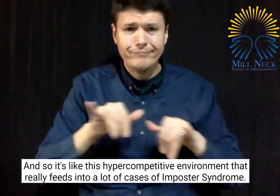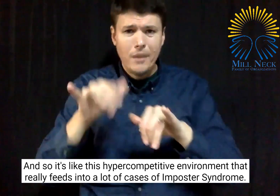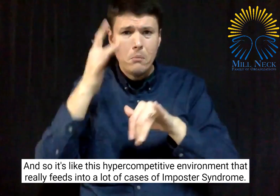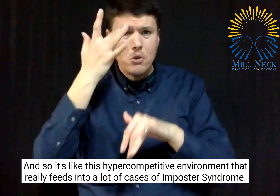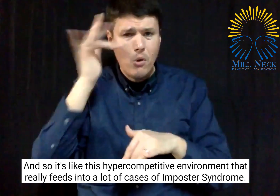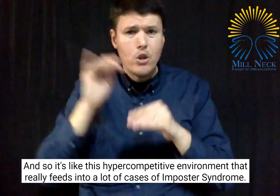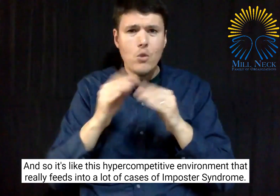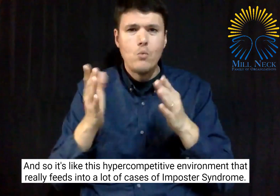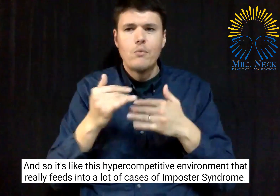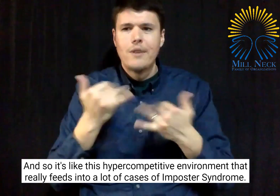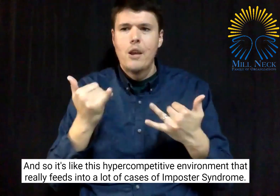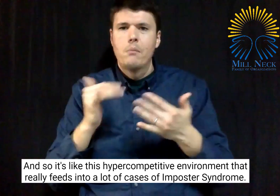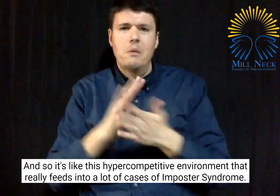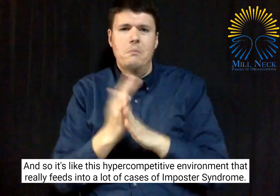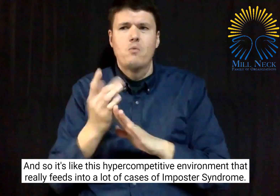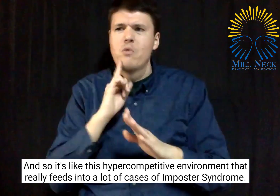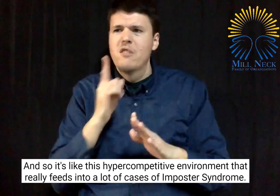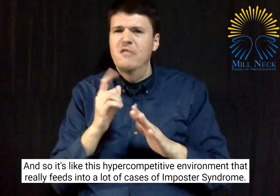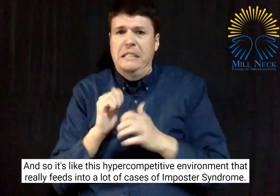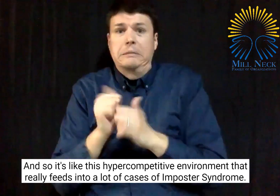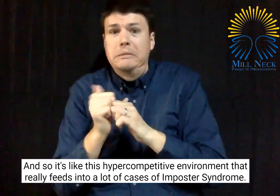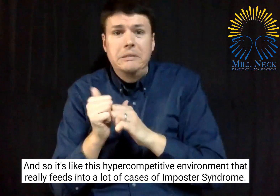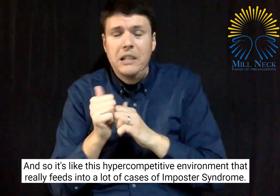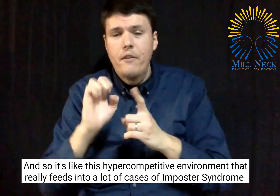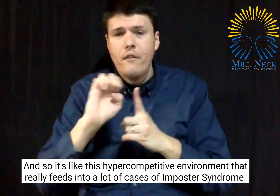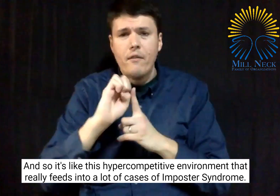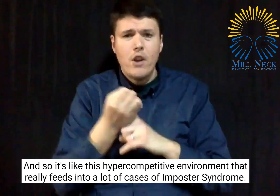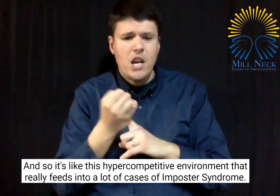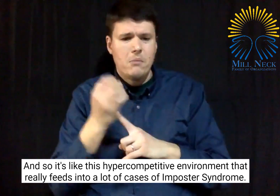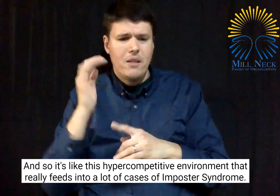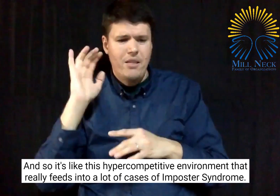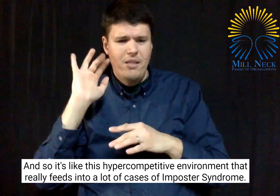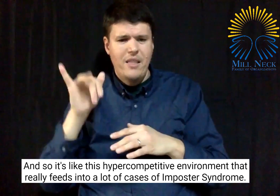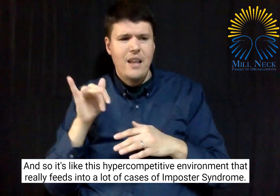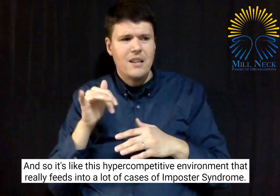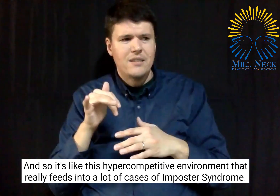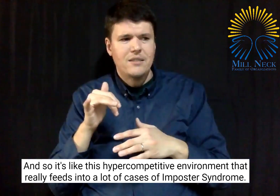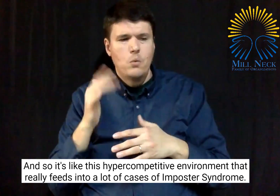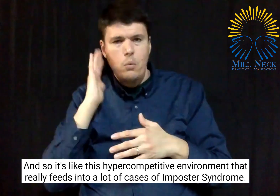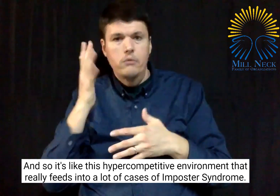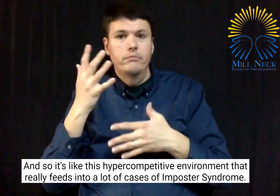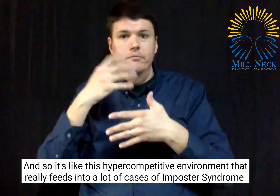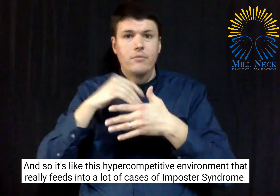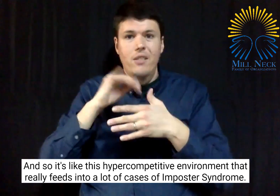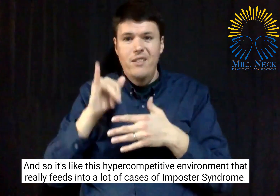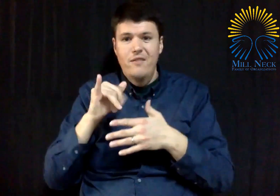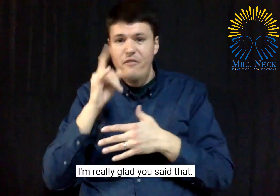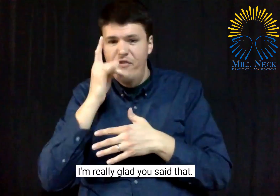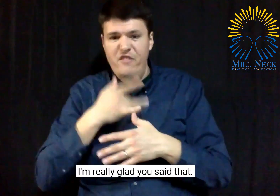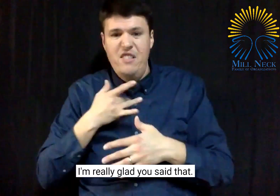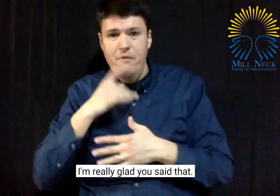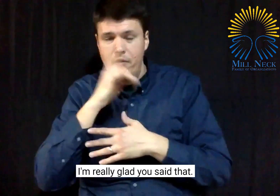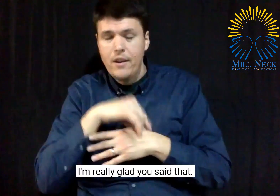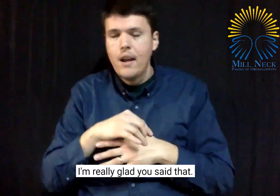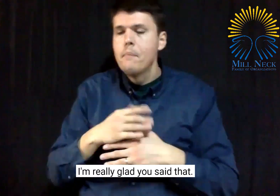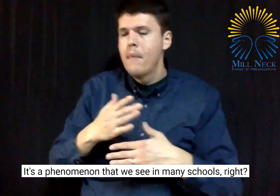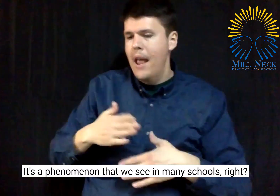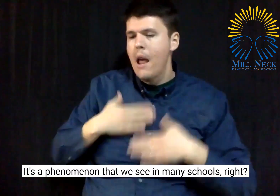hyper competitive environment that really feeds into a lot of cases of imposter syndrome. I'm really glad you said that. It's a phenomenon